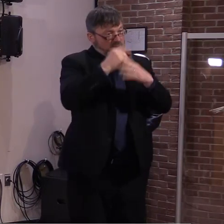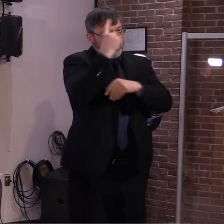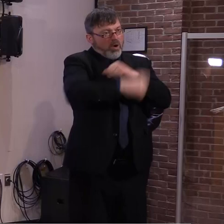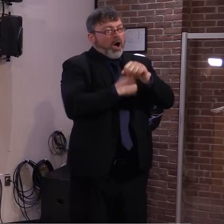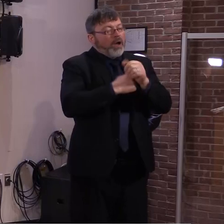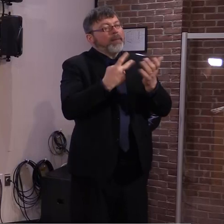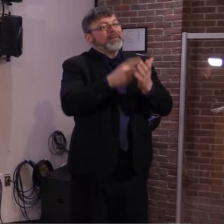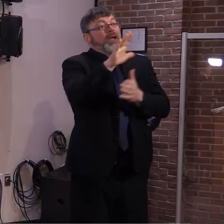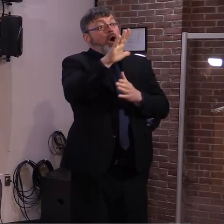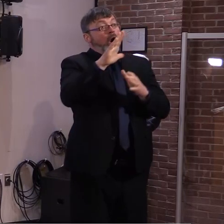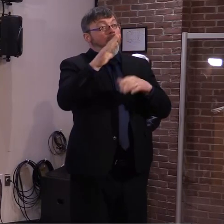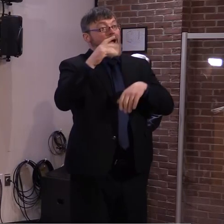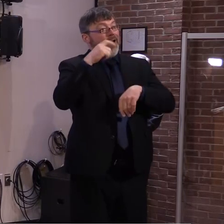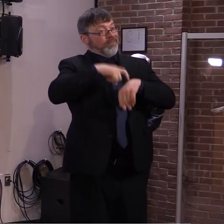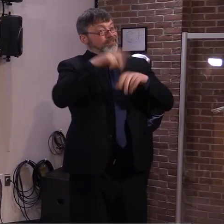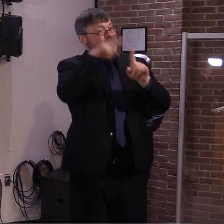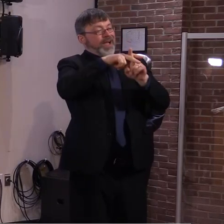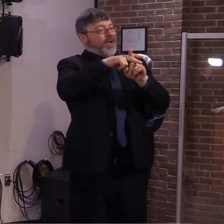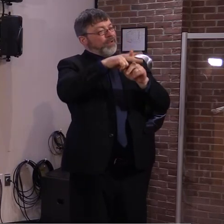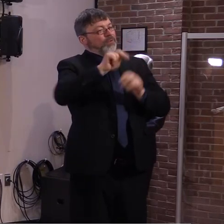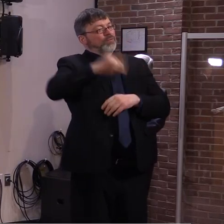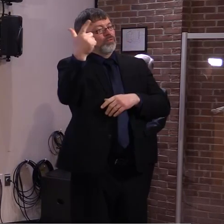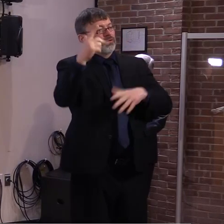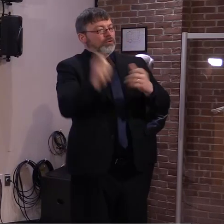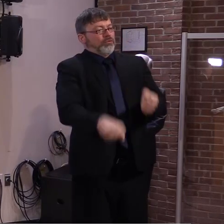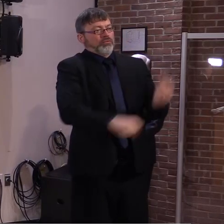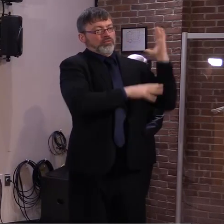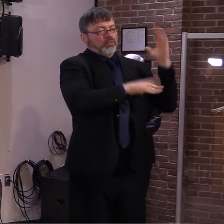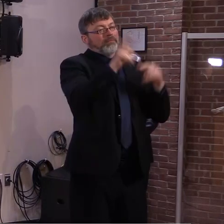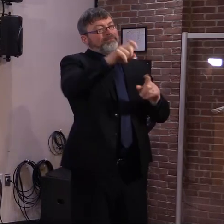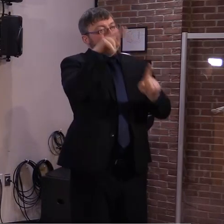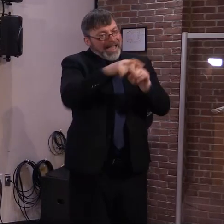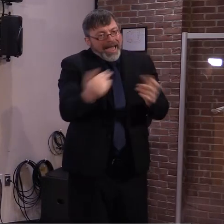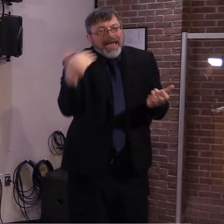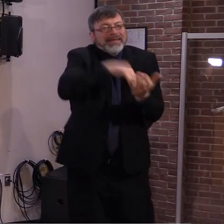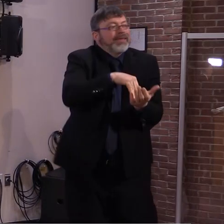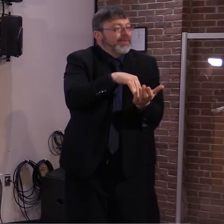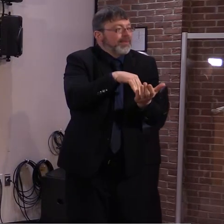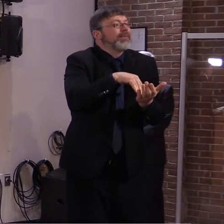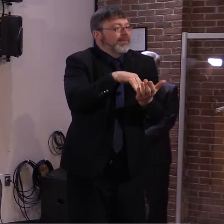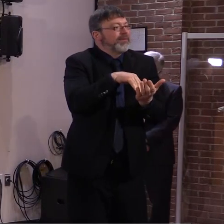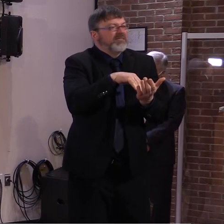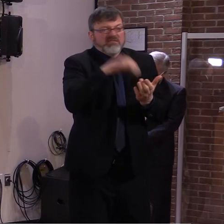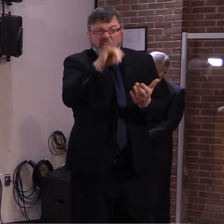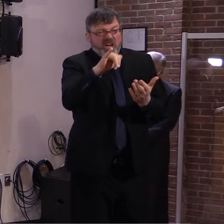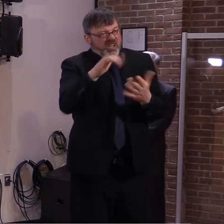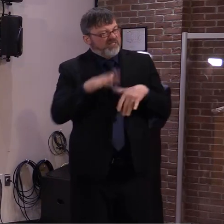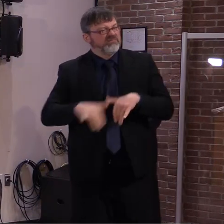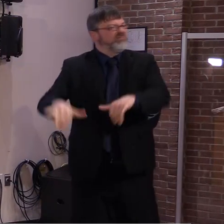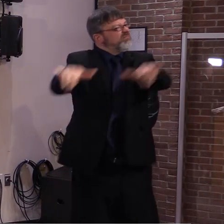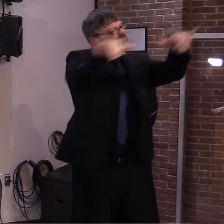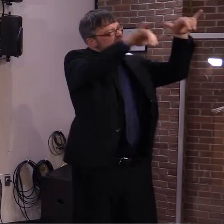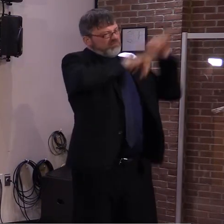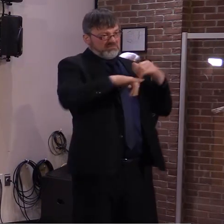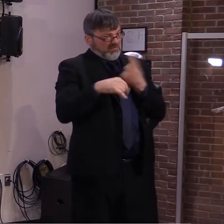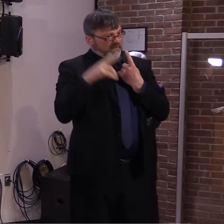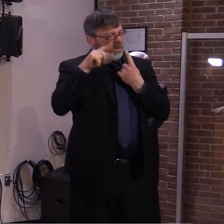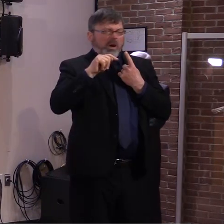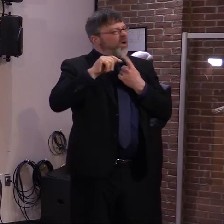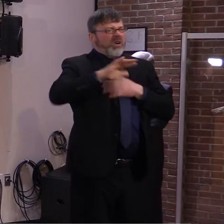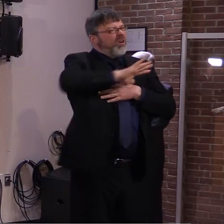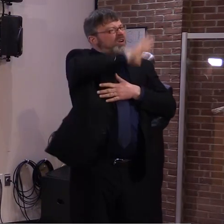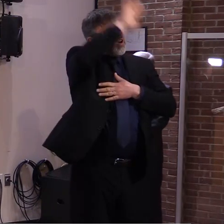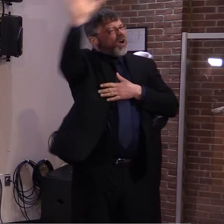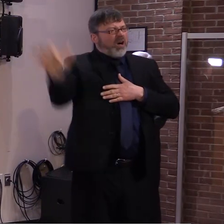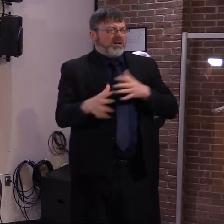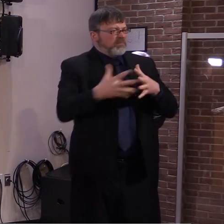So it's a standard course. It happens every year regardless of whether we're in a pandemic or not. Just so